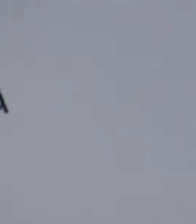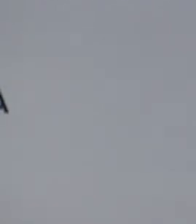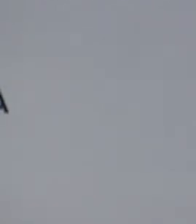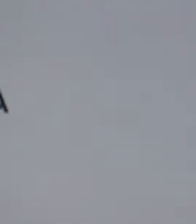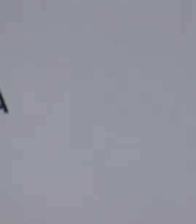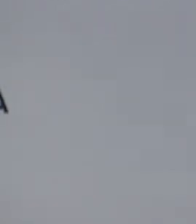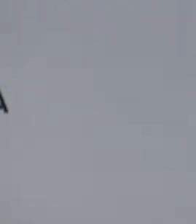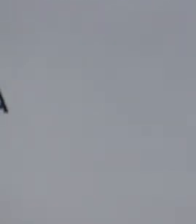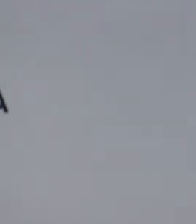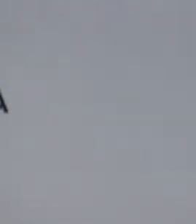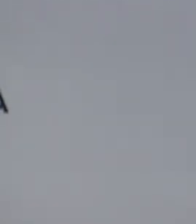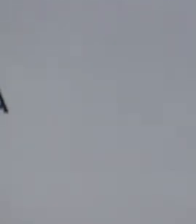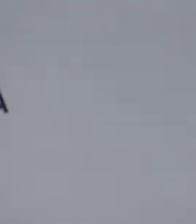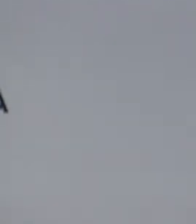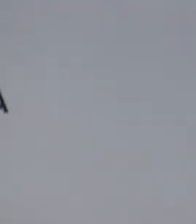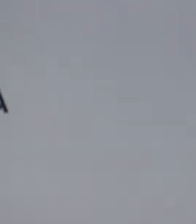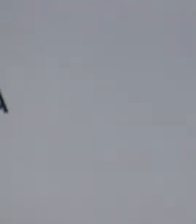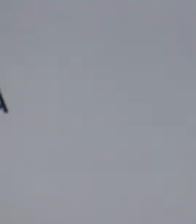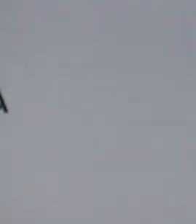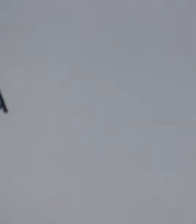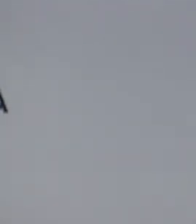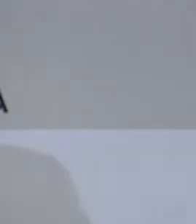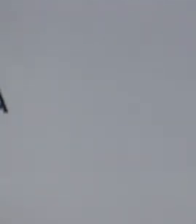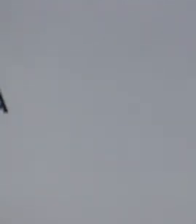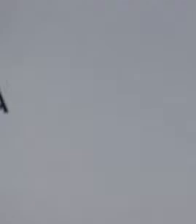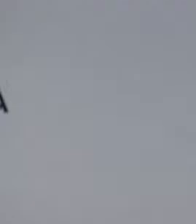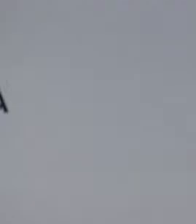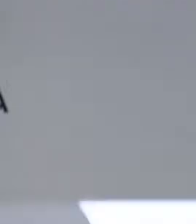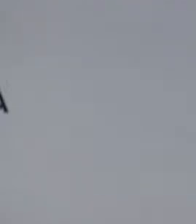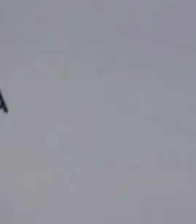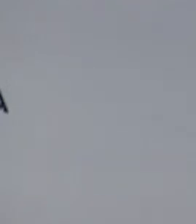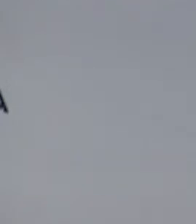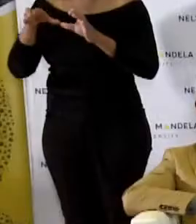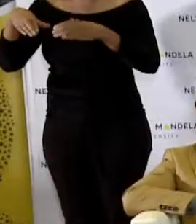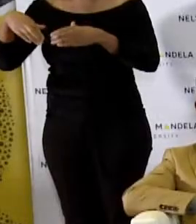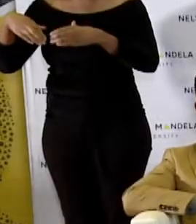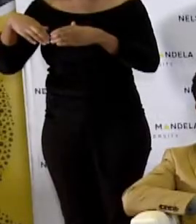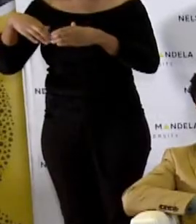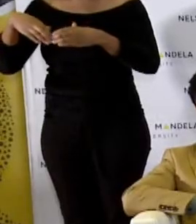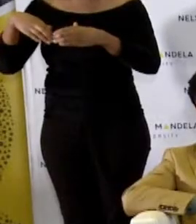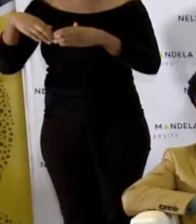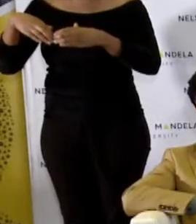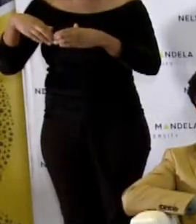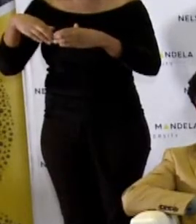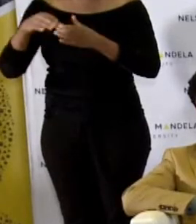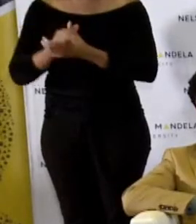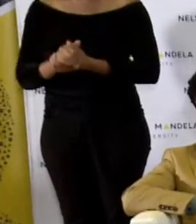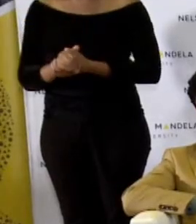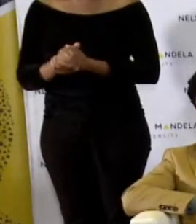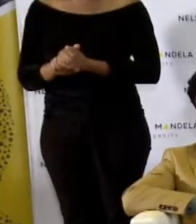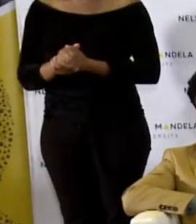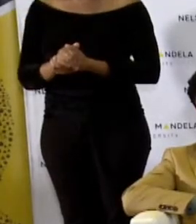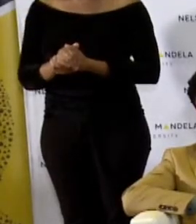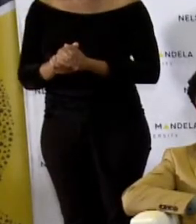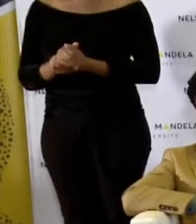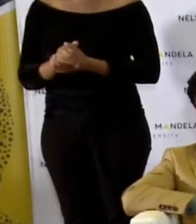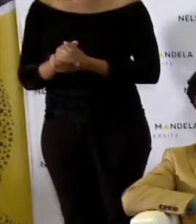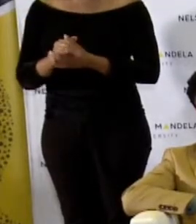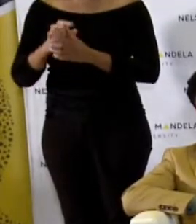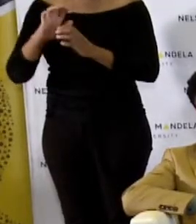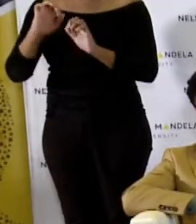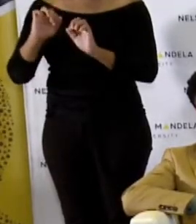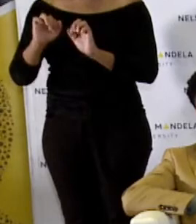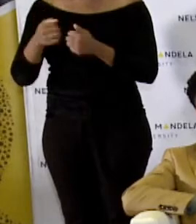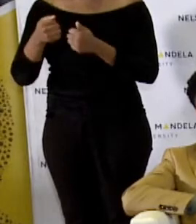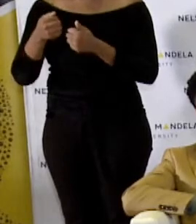really welcome the efforts of the Human Rights Commission to enable creating greater